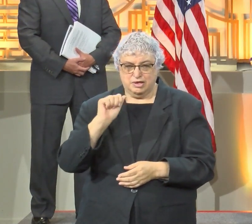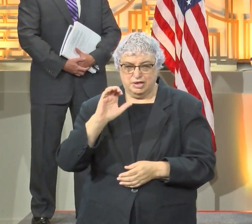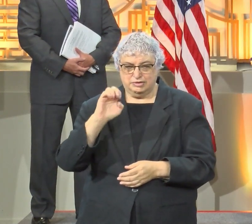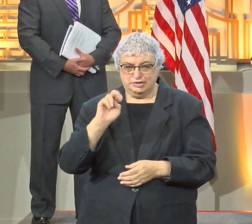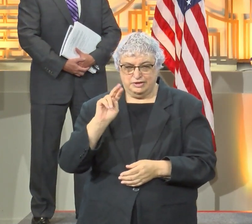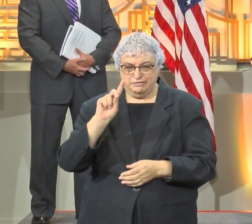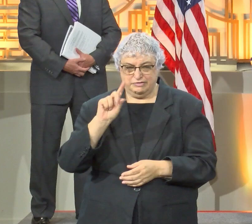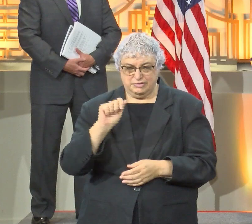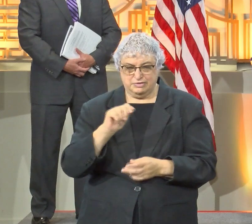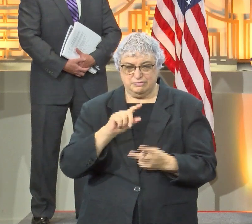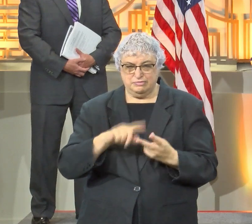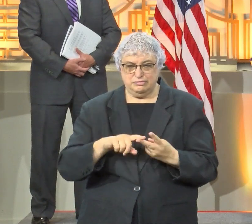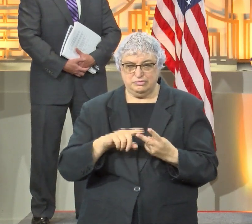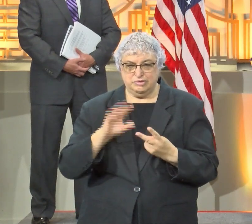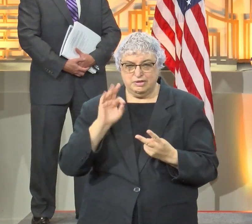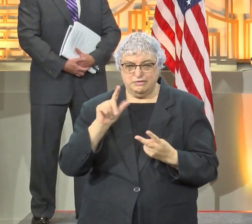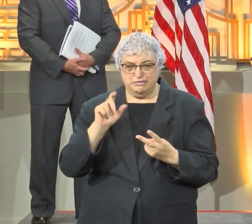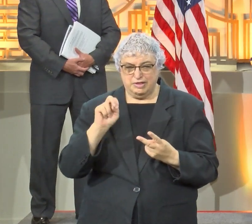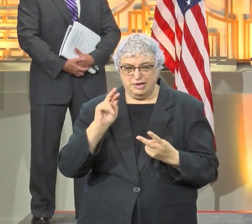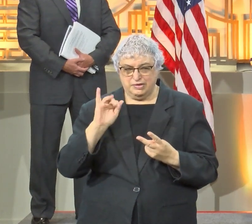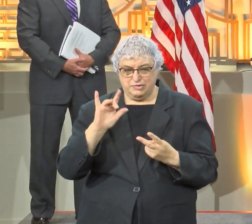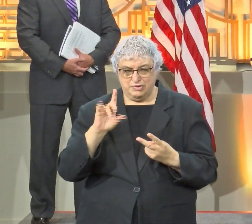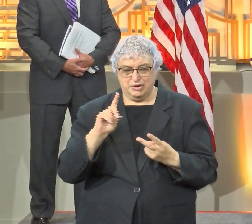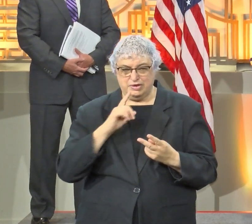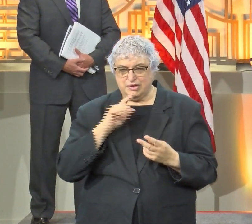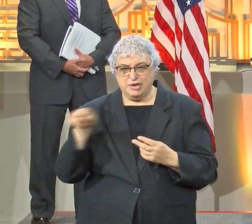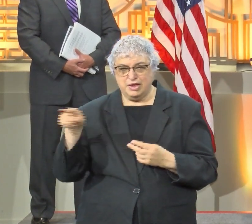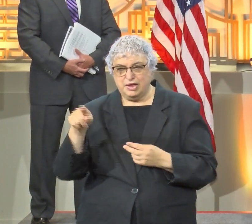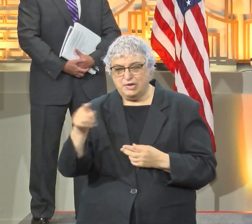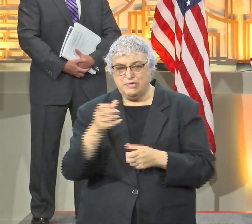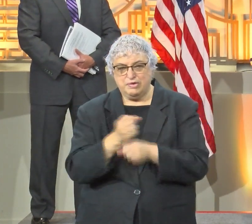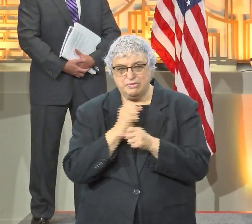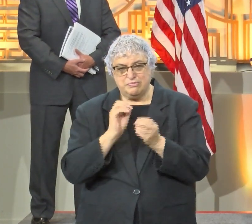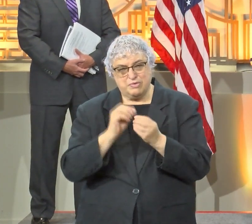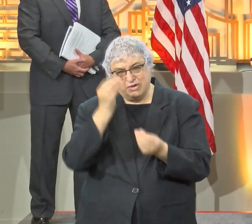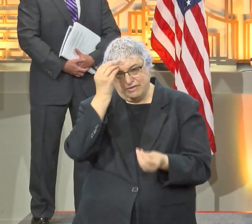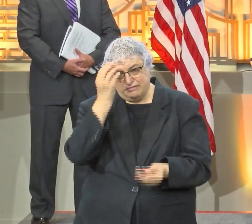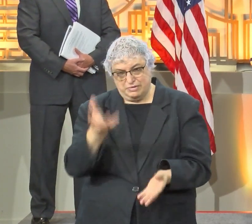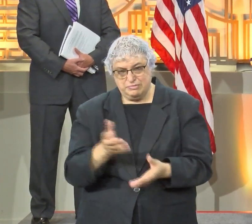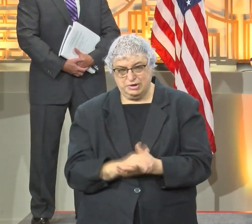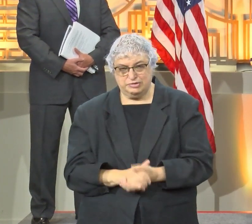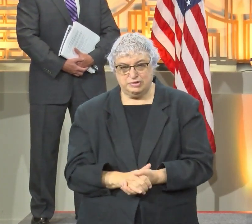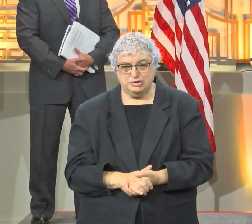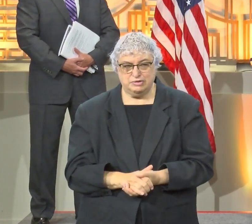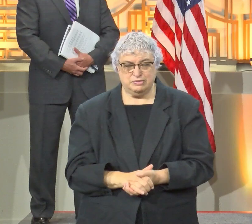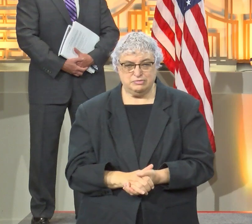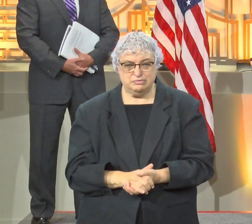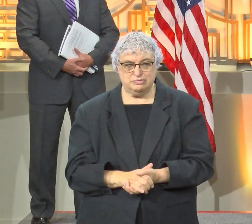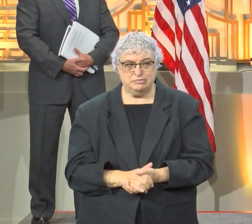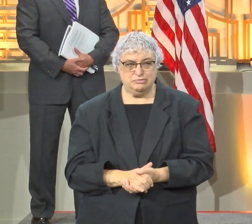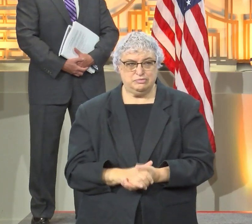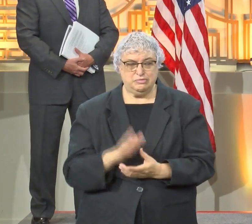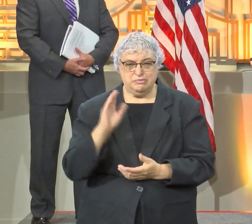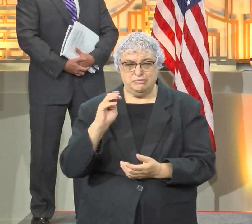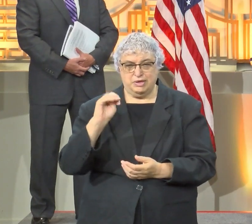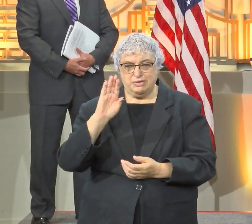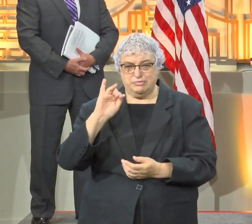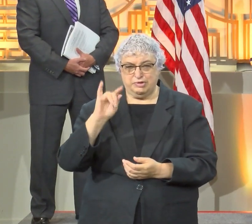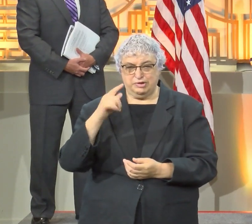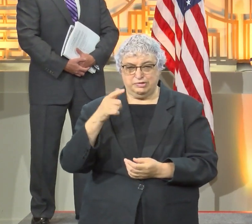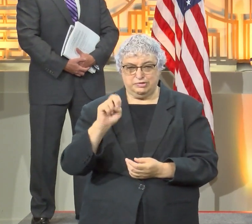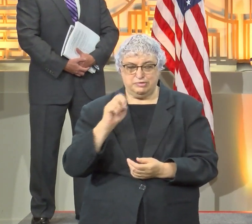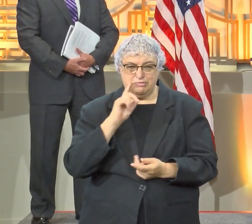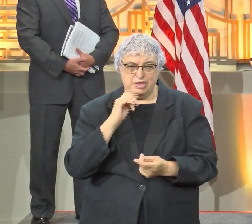Fenner, as well as Chief Slinker are investigating right now, waiting to get more information on that. And Chief Bambridge may have some